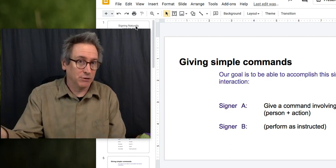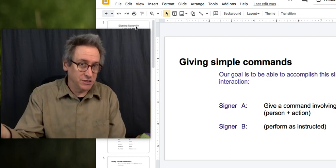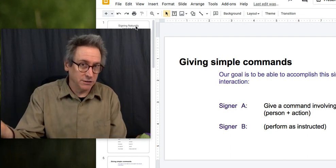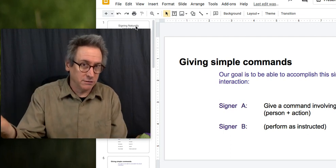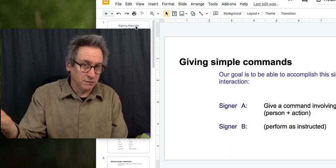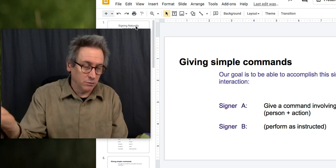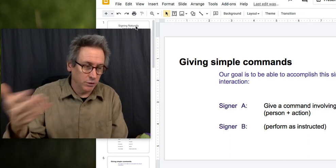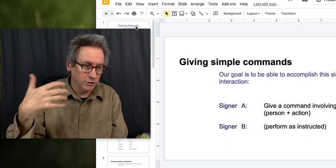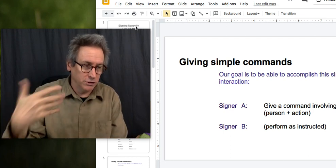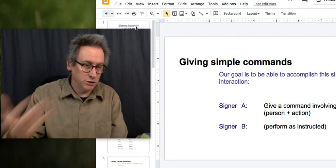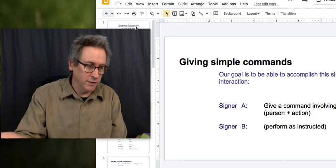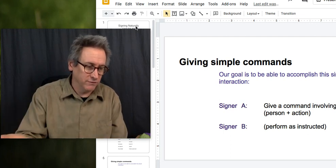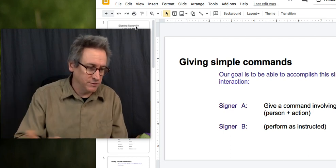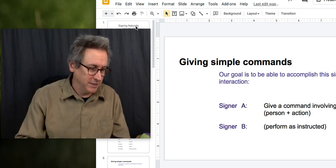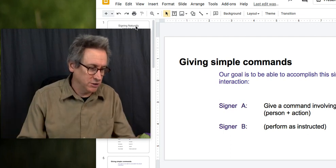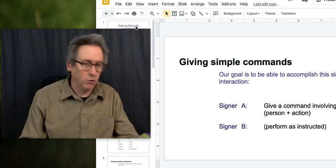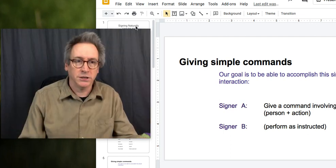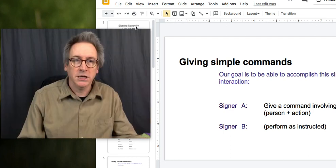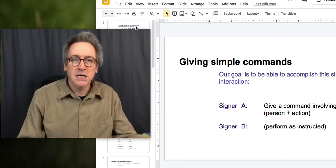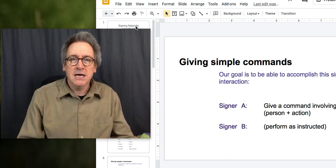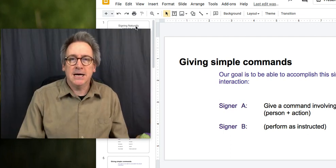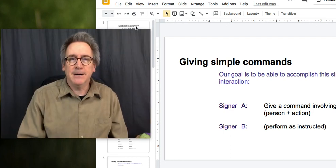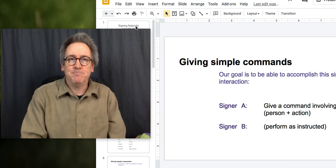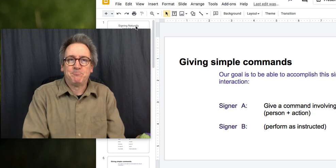second person would do whatever is being told.